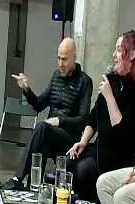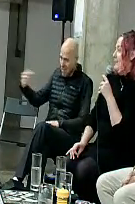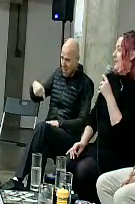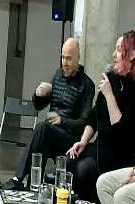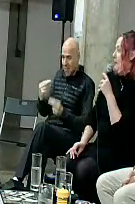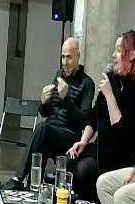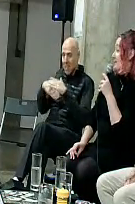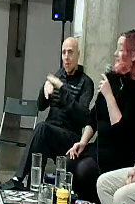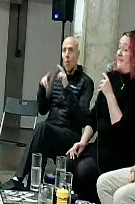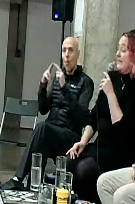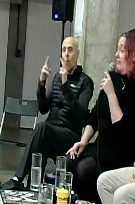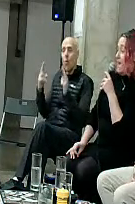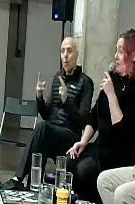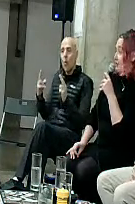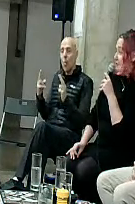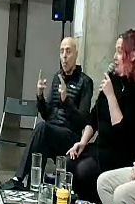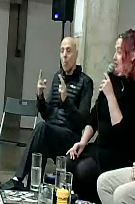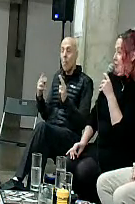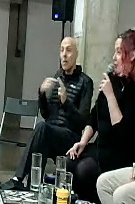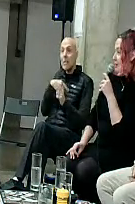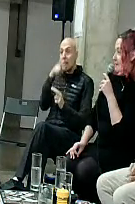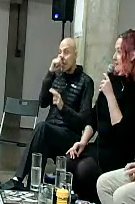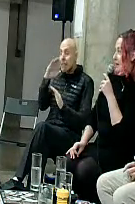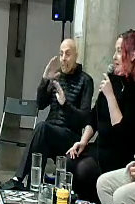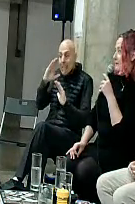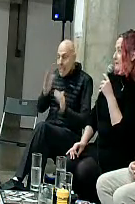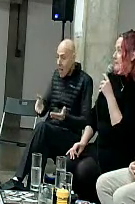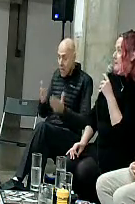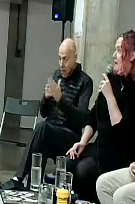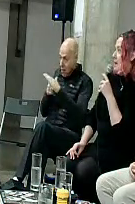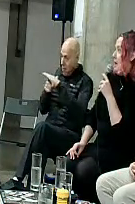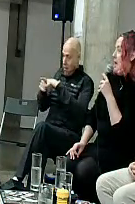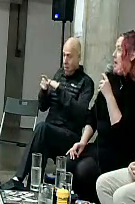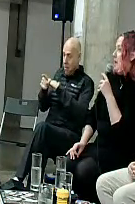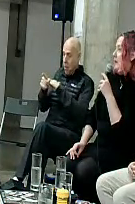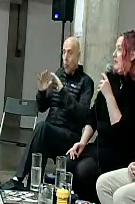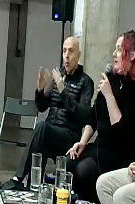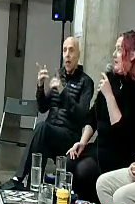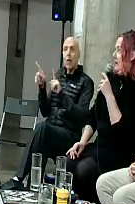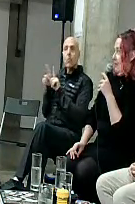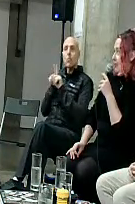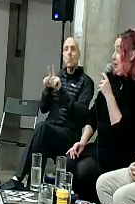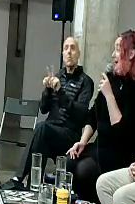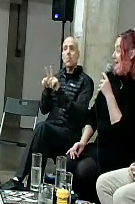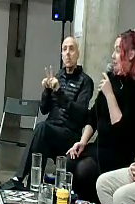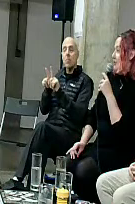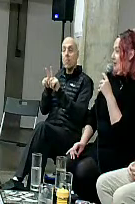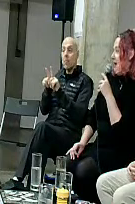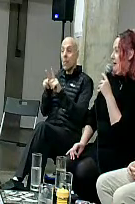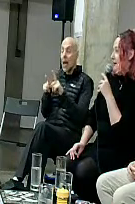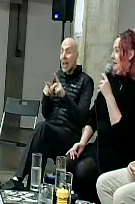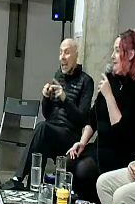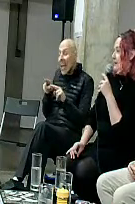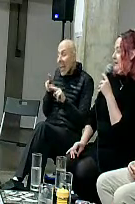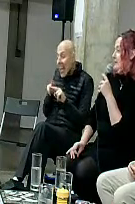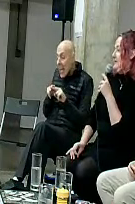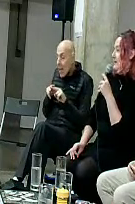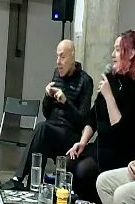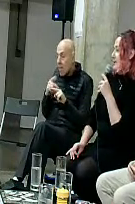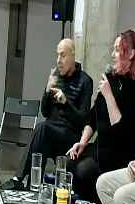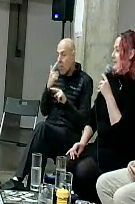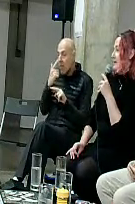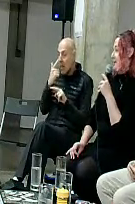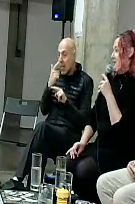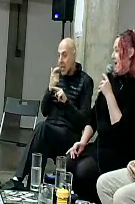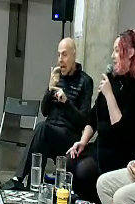assessment. My sister never left the house unsupported, and even if we were able to get her to the assessment